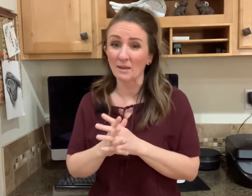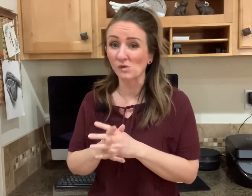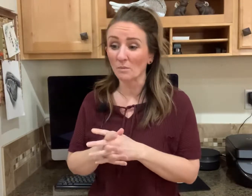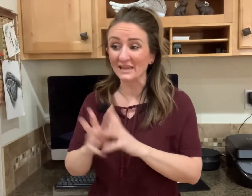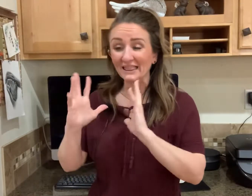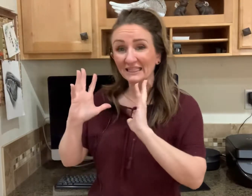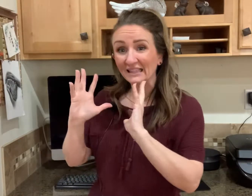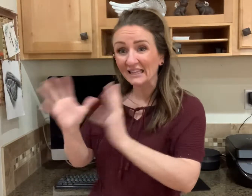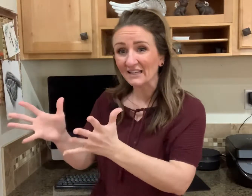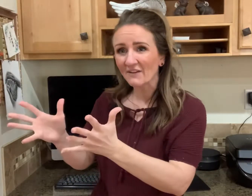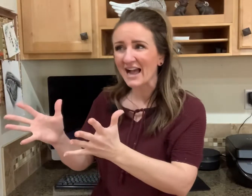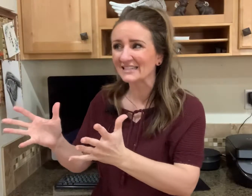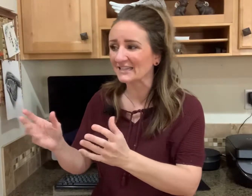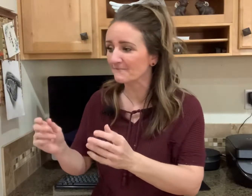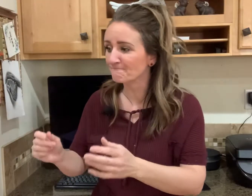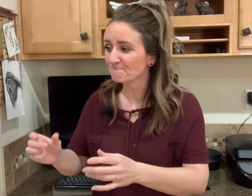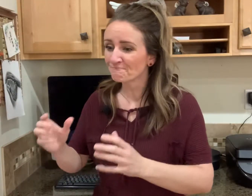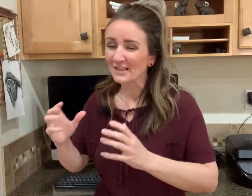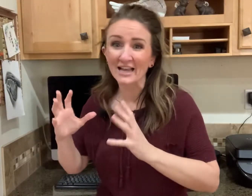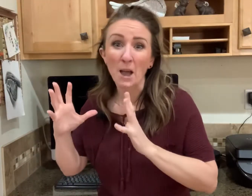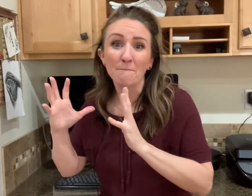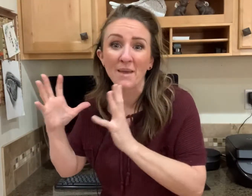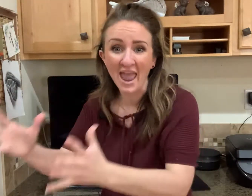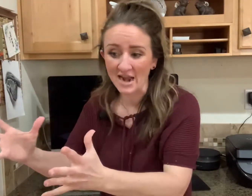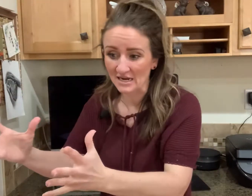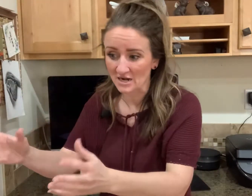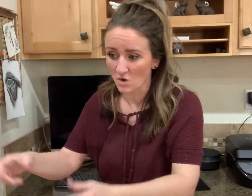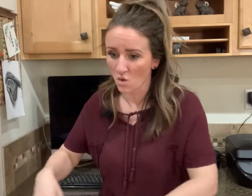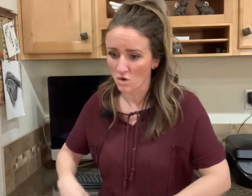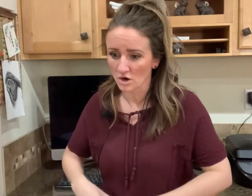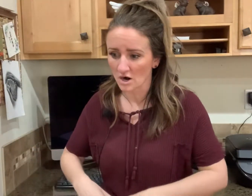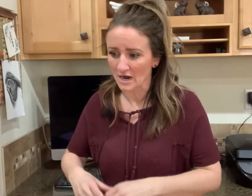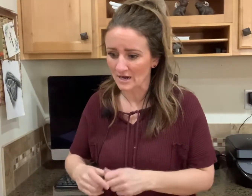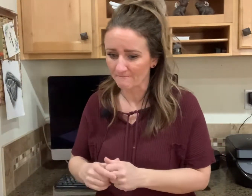would be leave as in like abandon, or